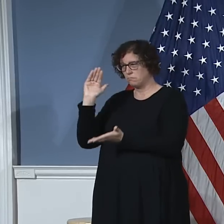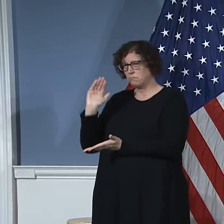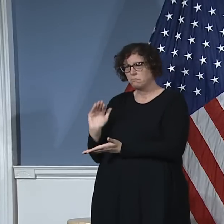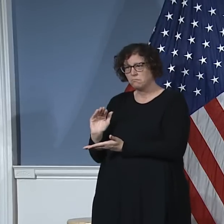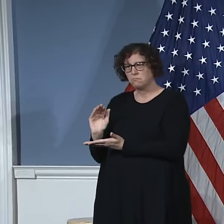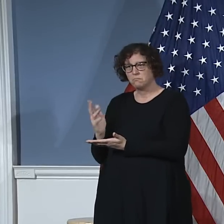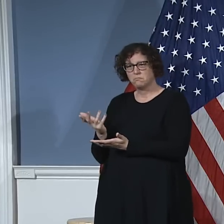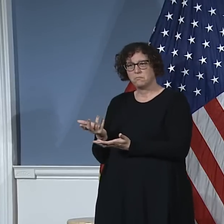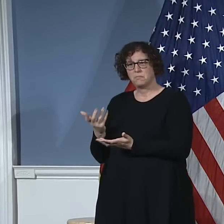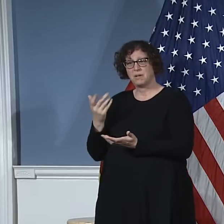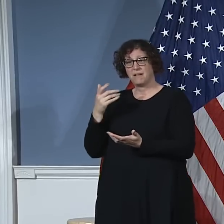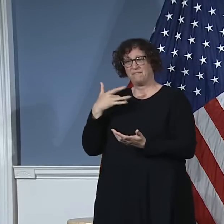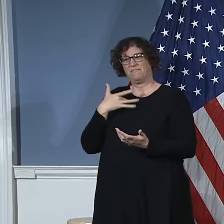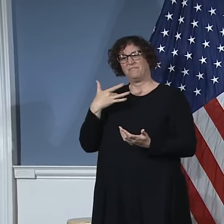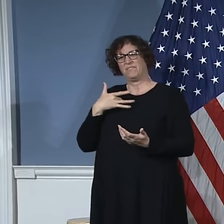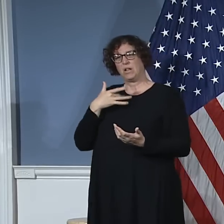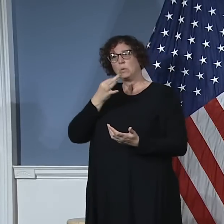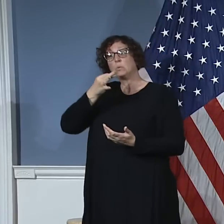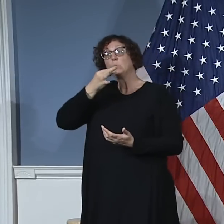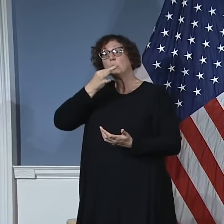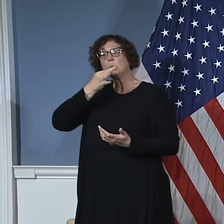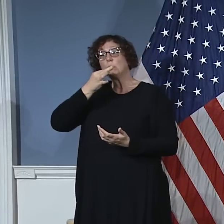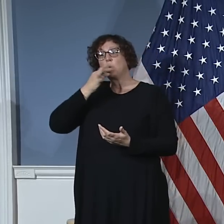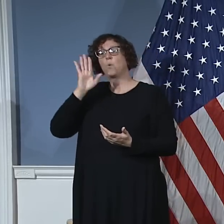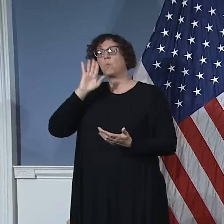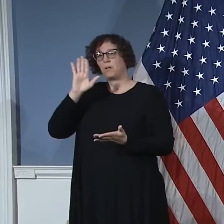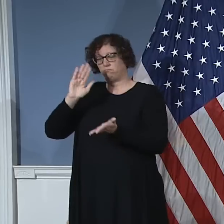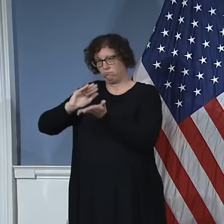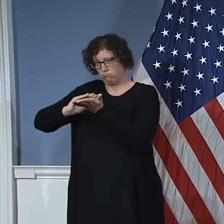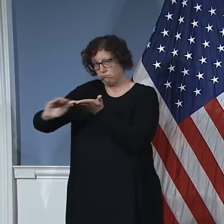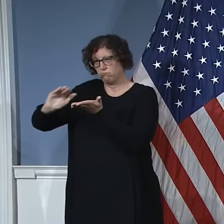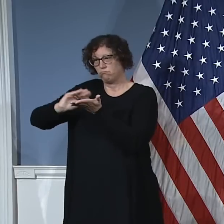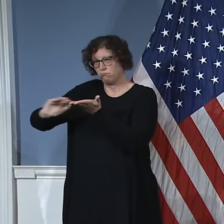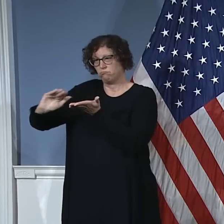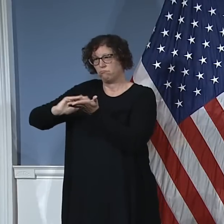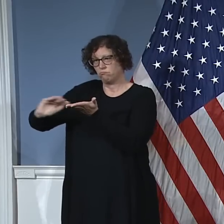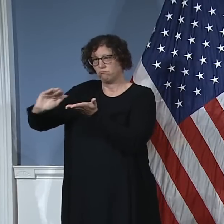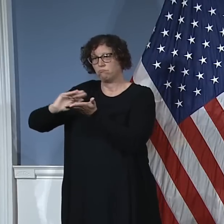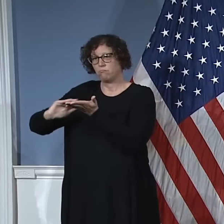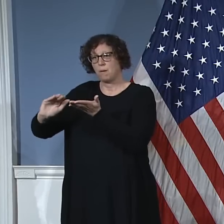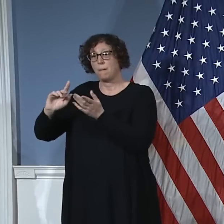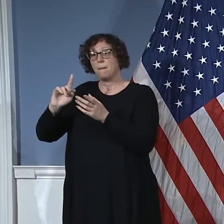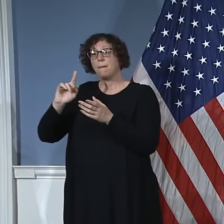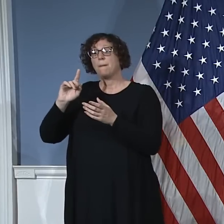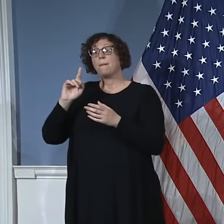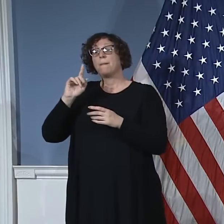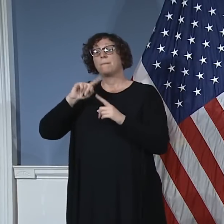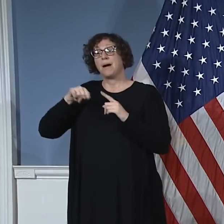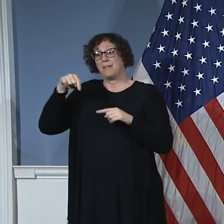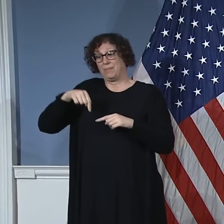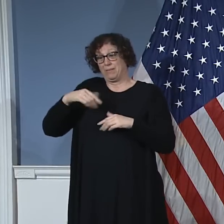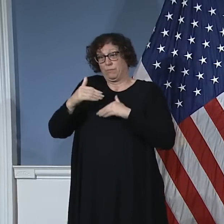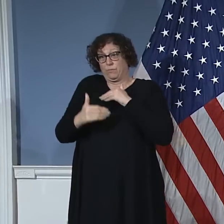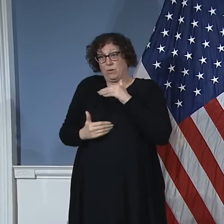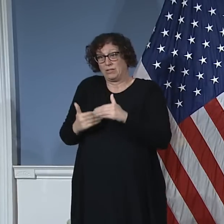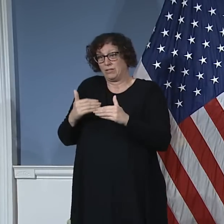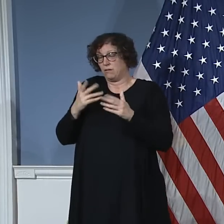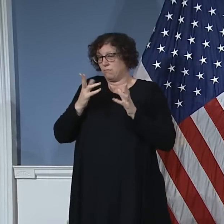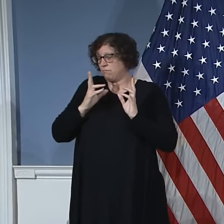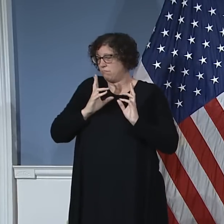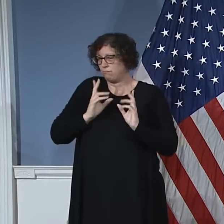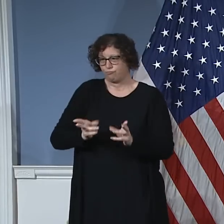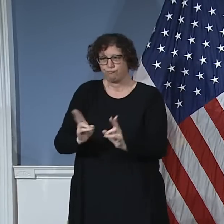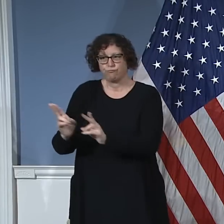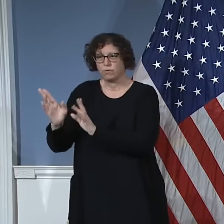releases. But this is being created very, very urgently, and also in a way we've never had to do before.